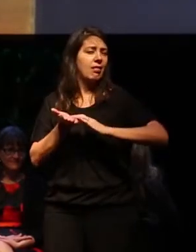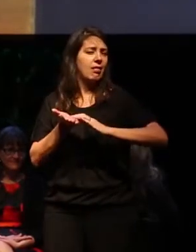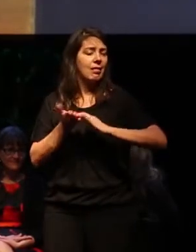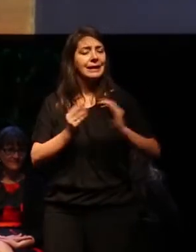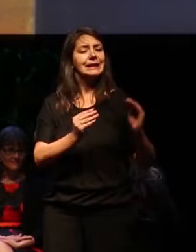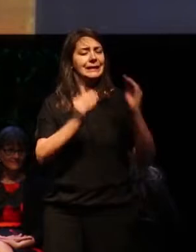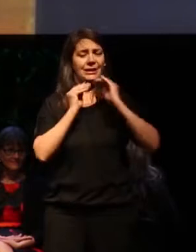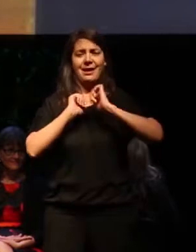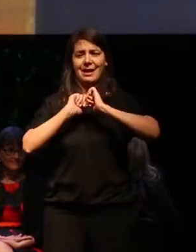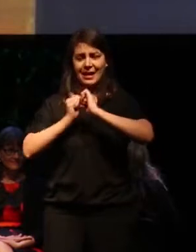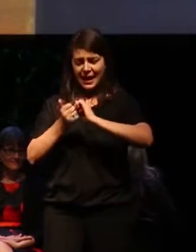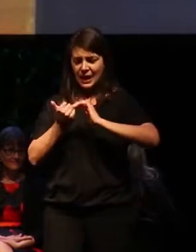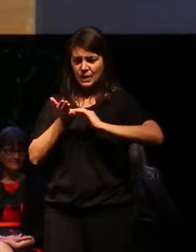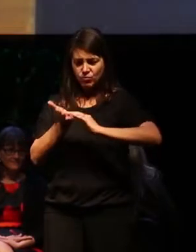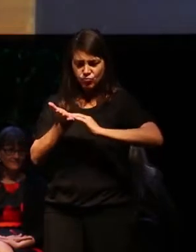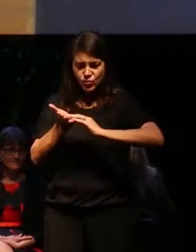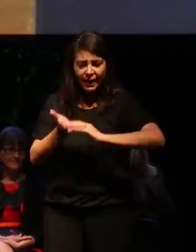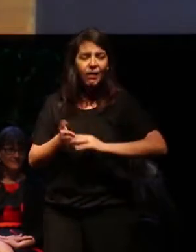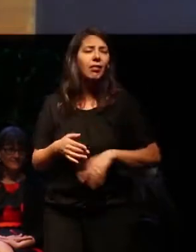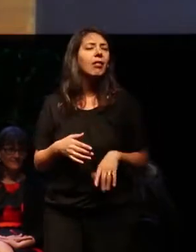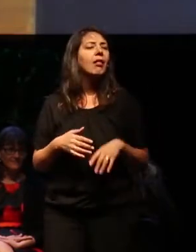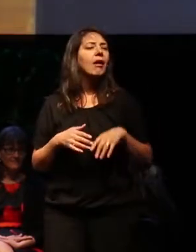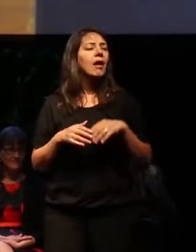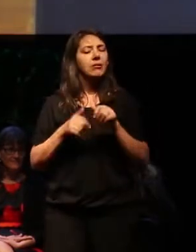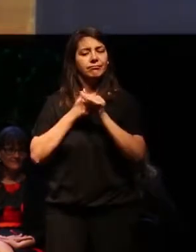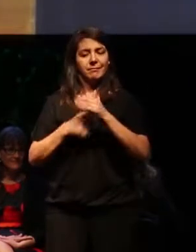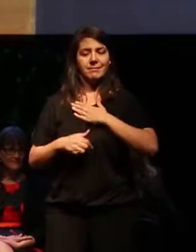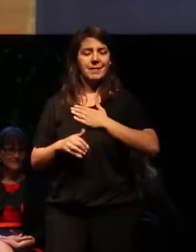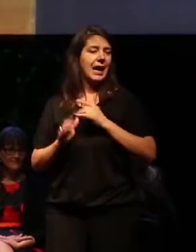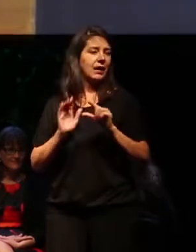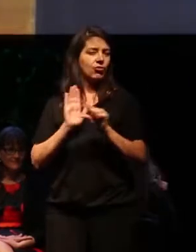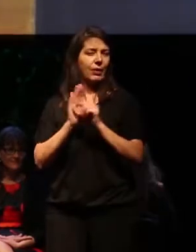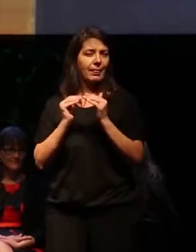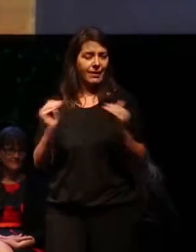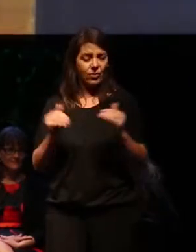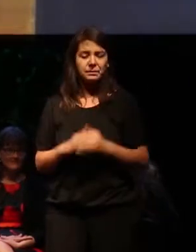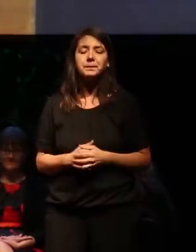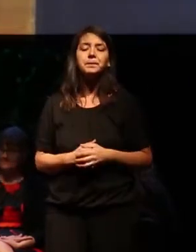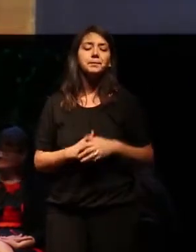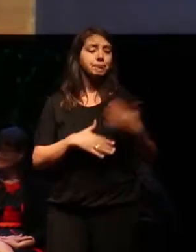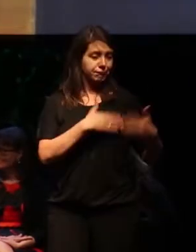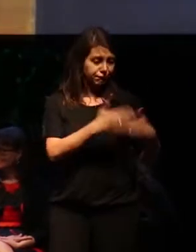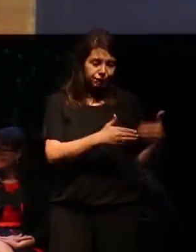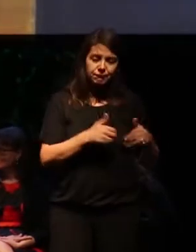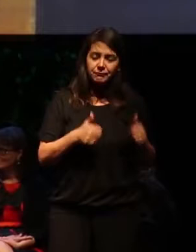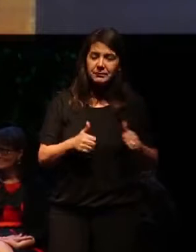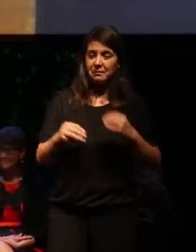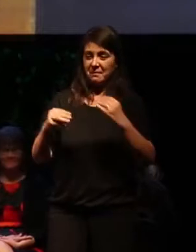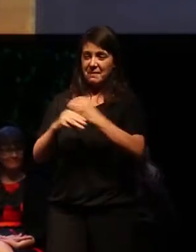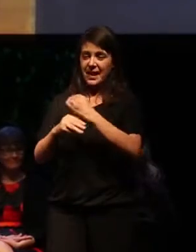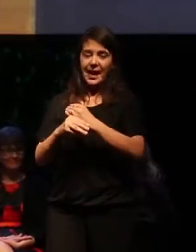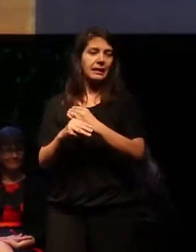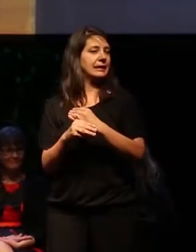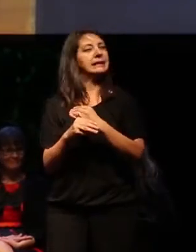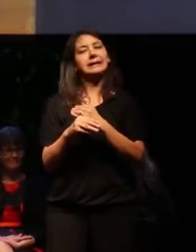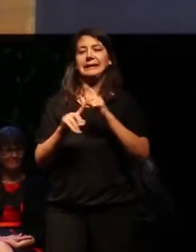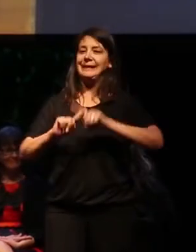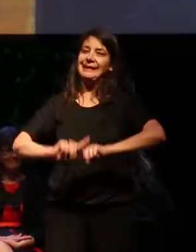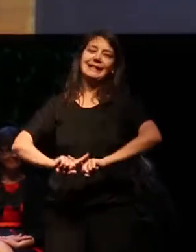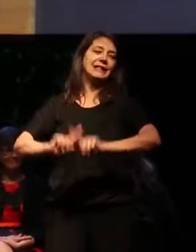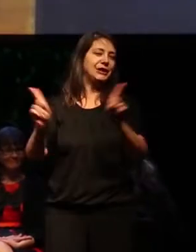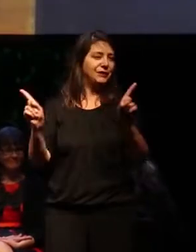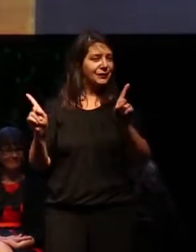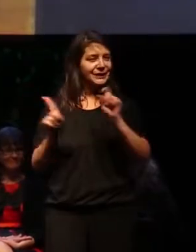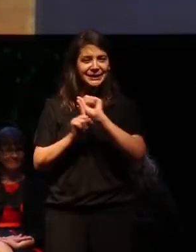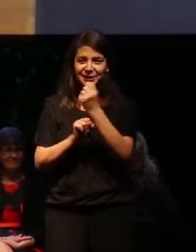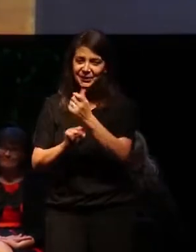me how to read in my grade level. Math, on the other hand, was a whole different story.